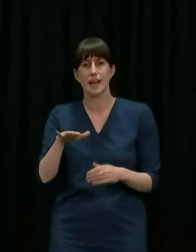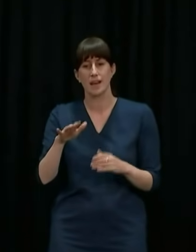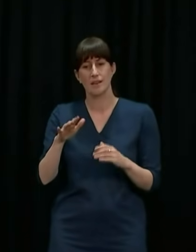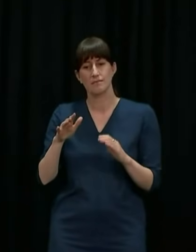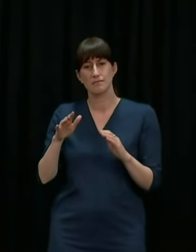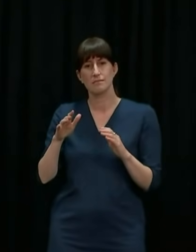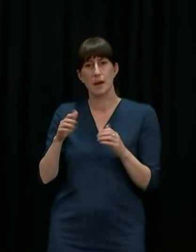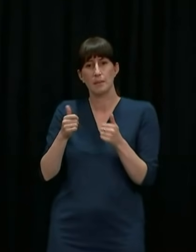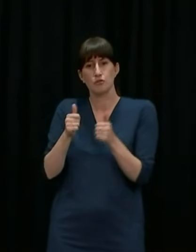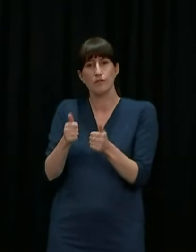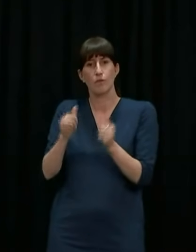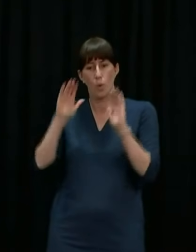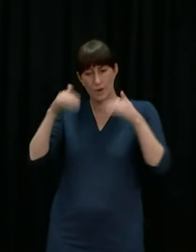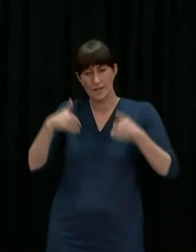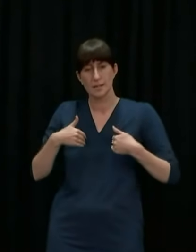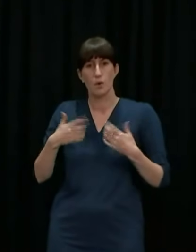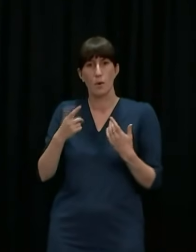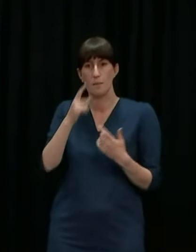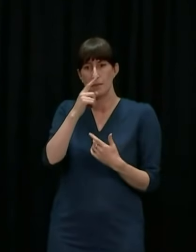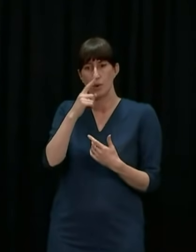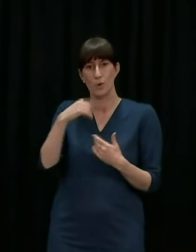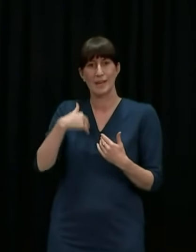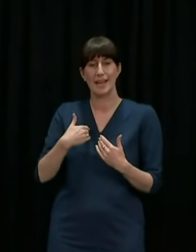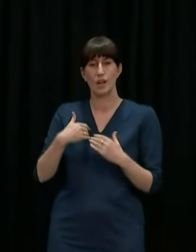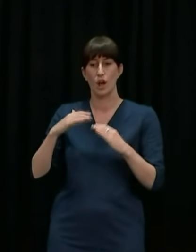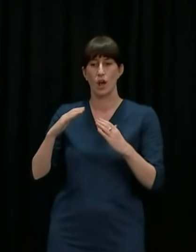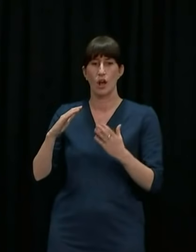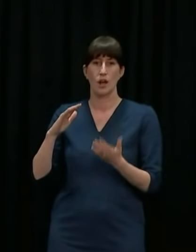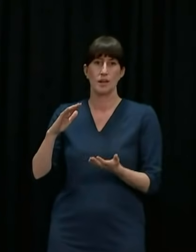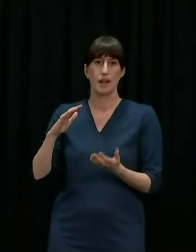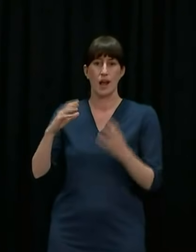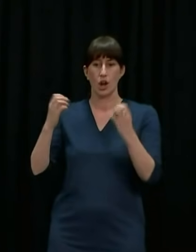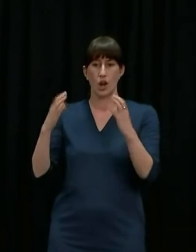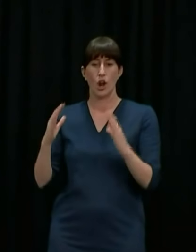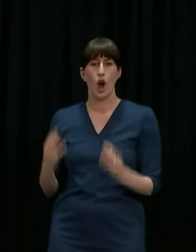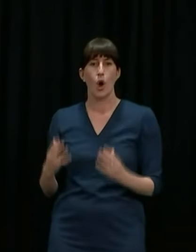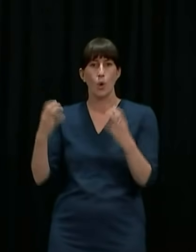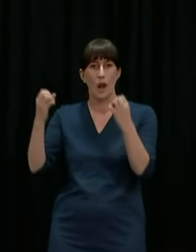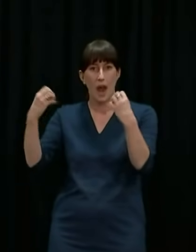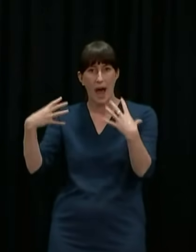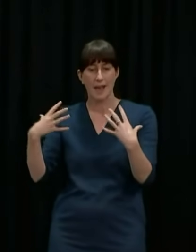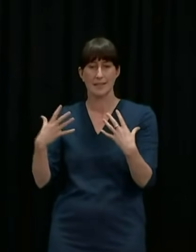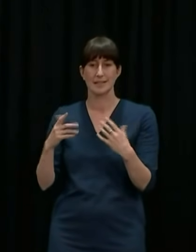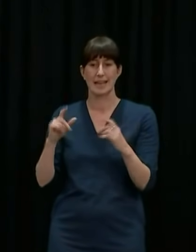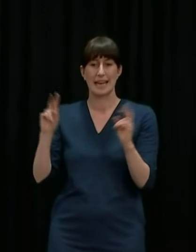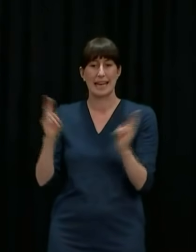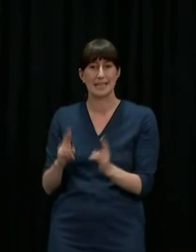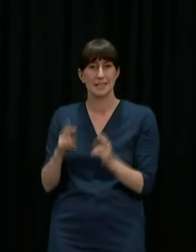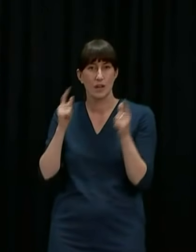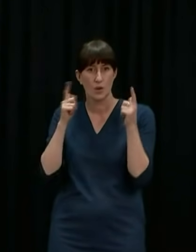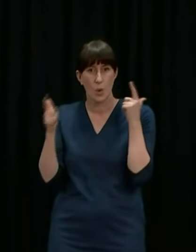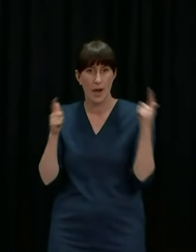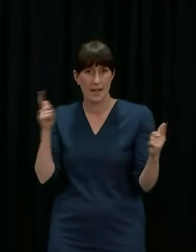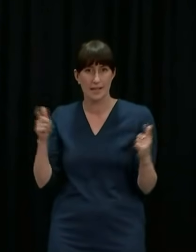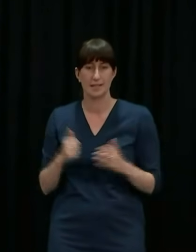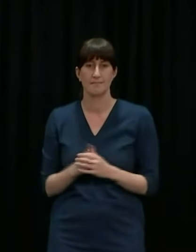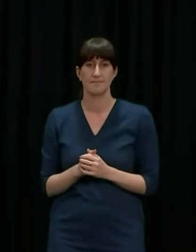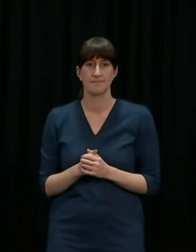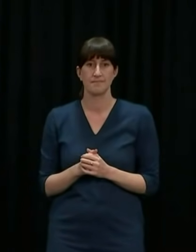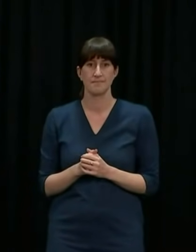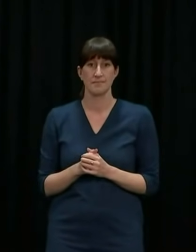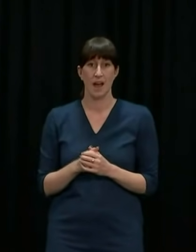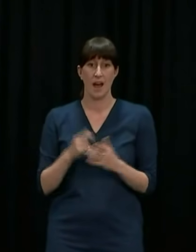accessible information around the vaccine will also all be provided. A couple of examples of some of the innovative things that people can expect to